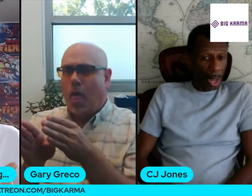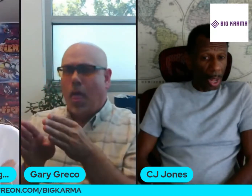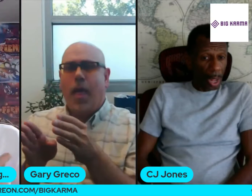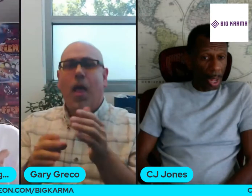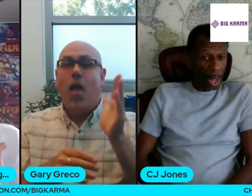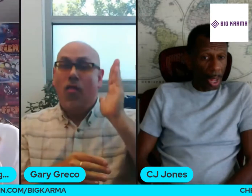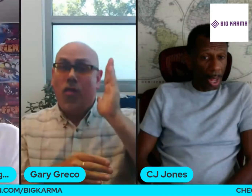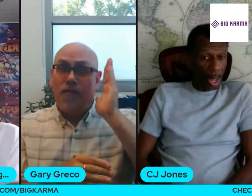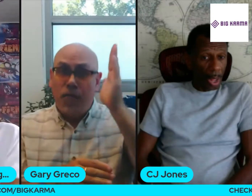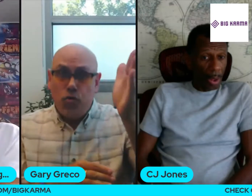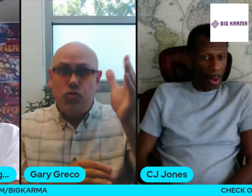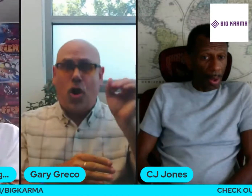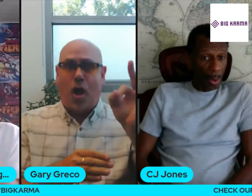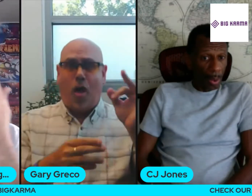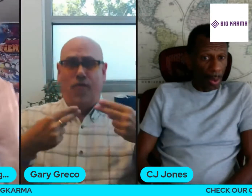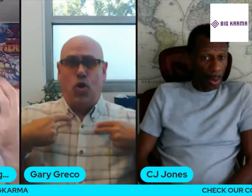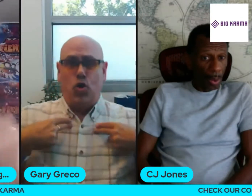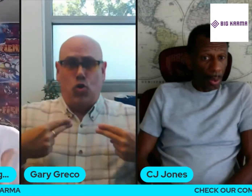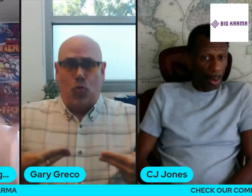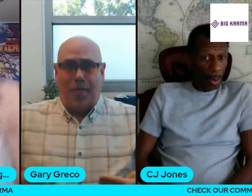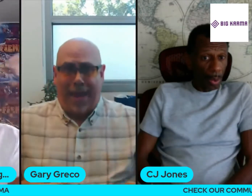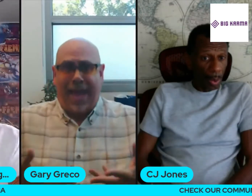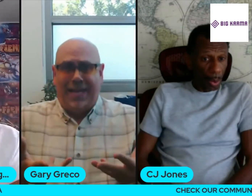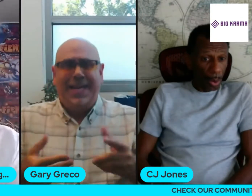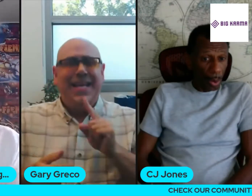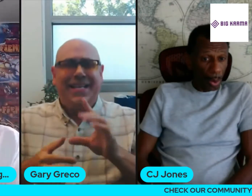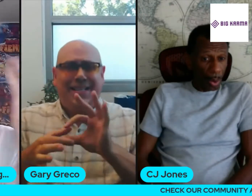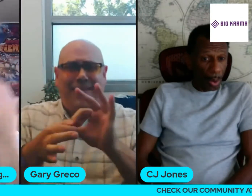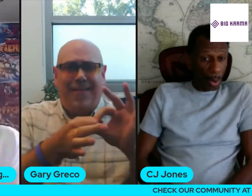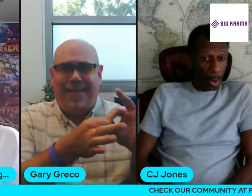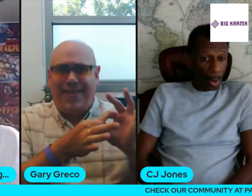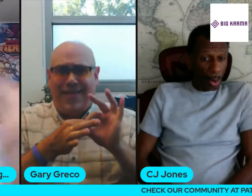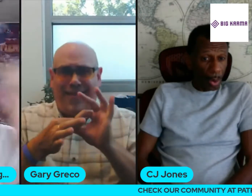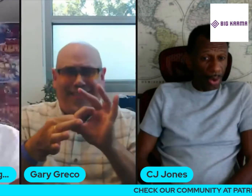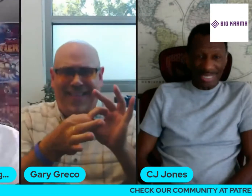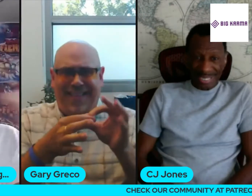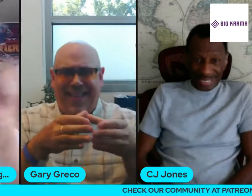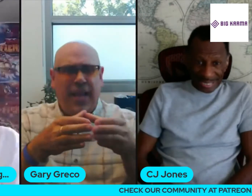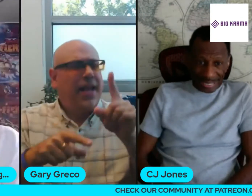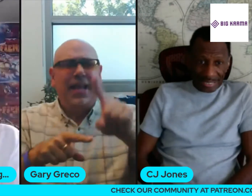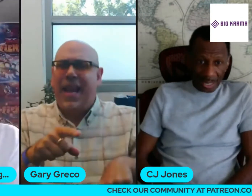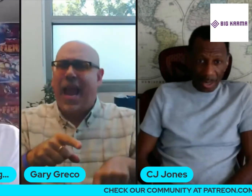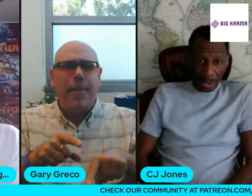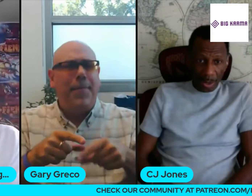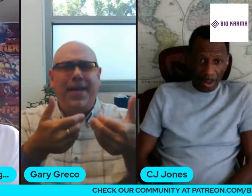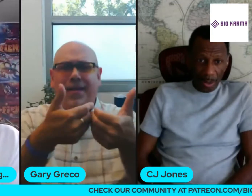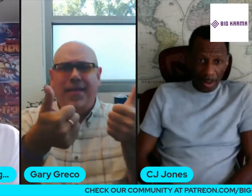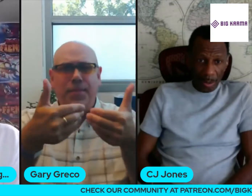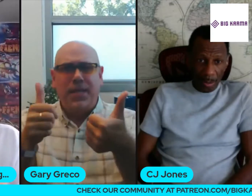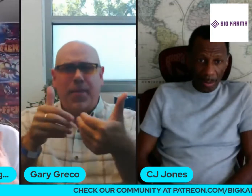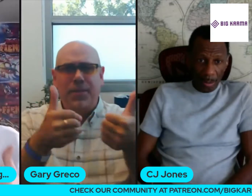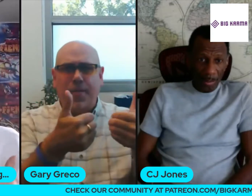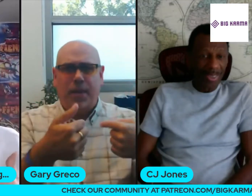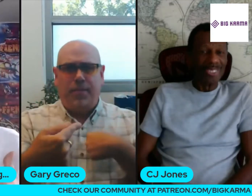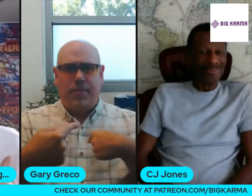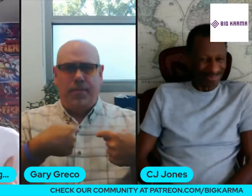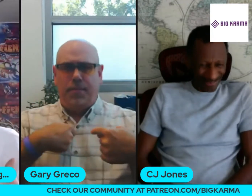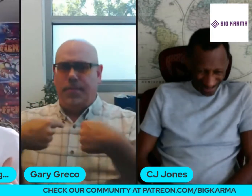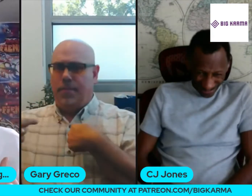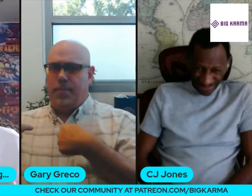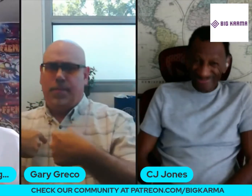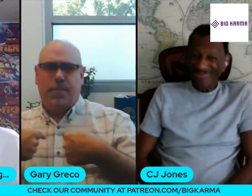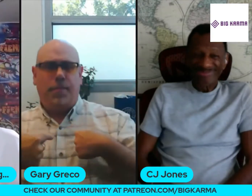And so the more we learn from each other's unique experiences, the more